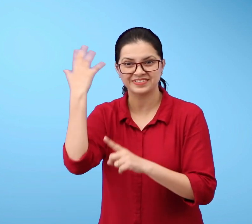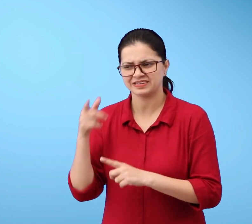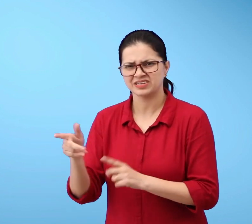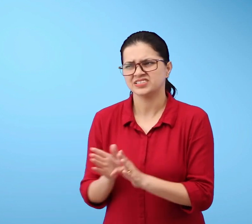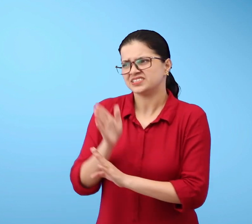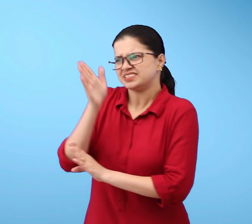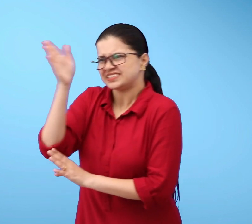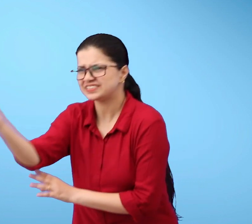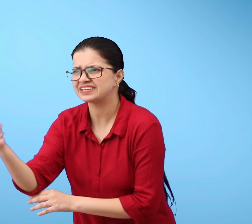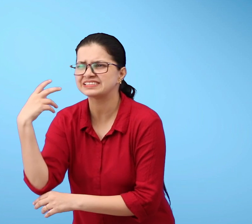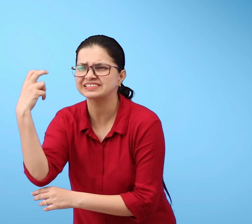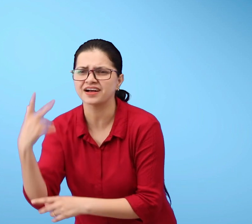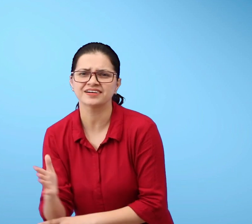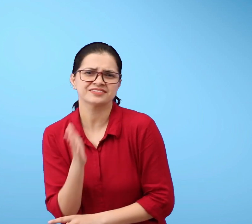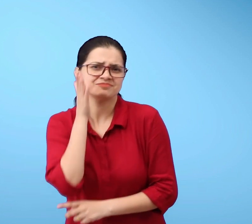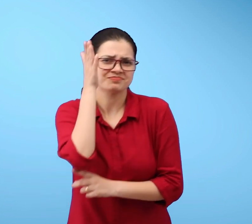Kissa Gautami went from door to door,